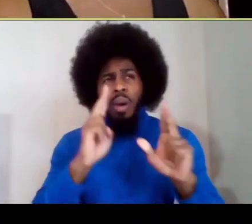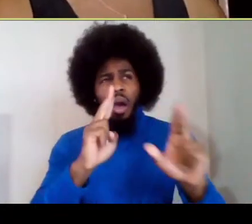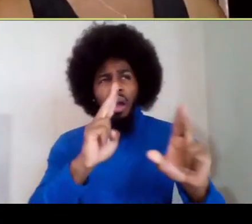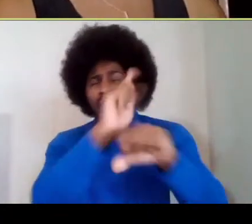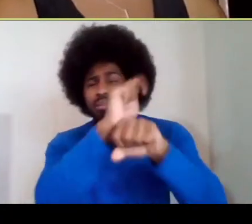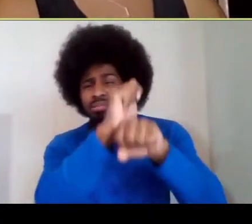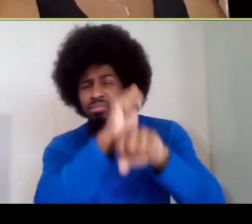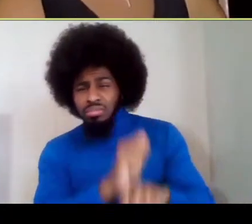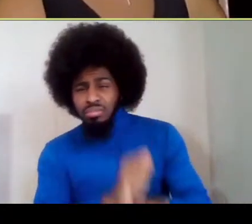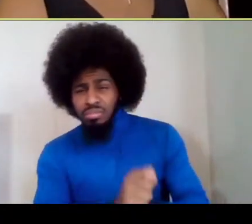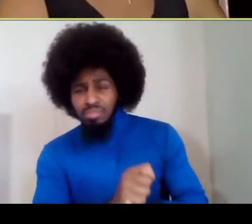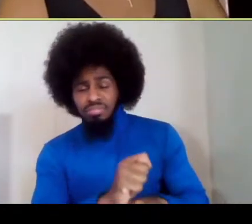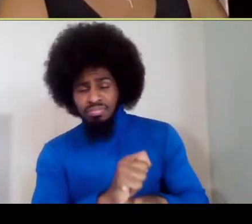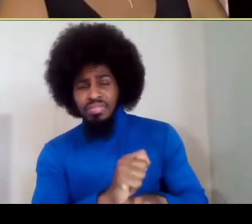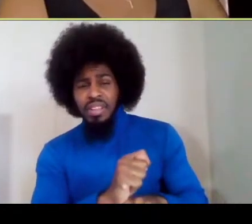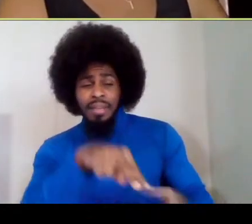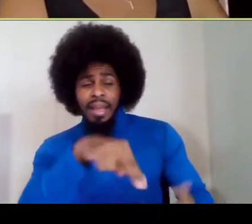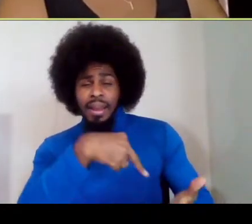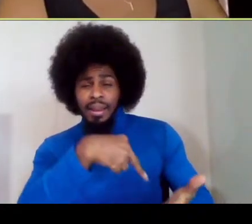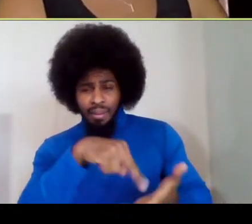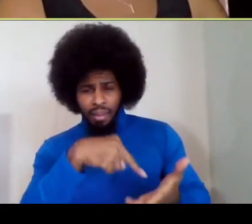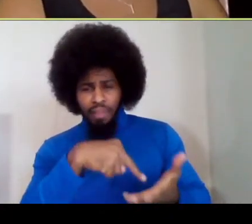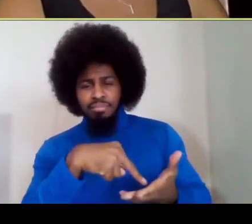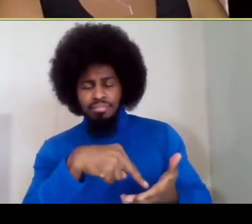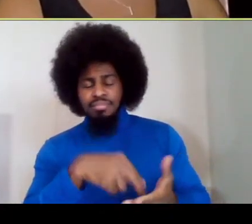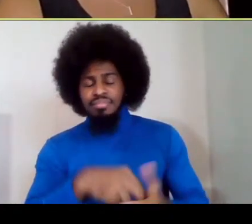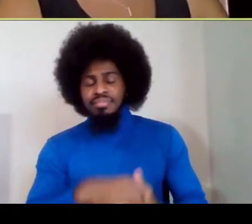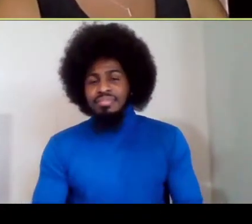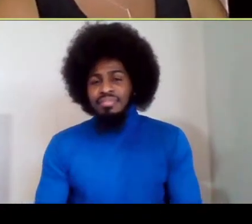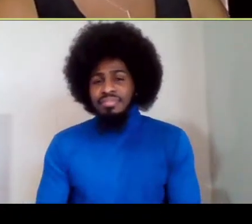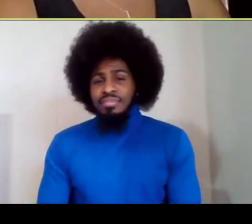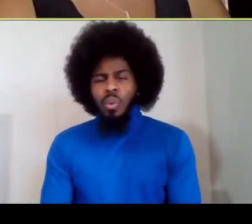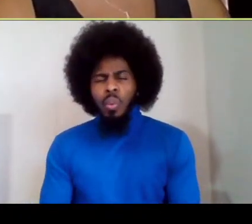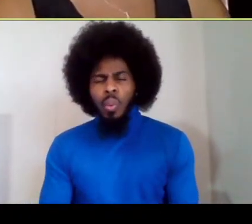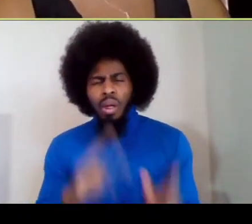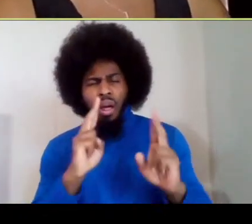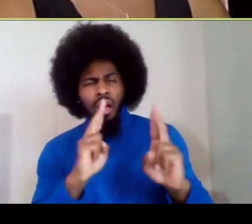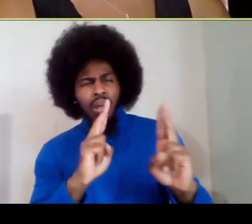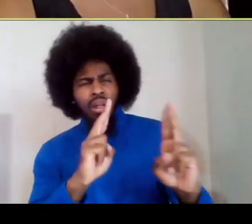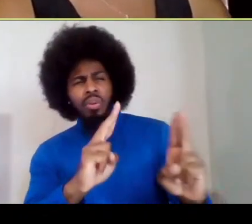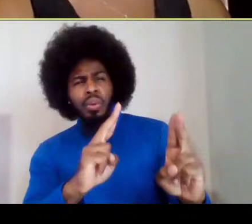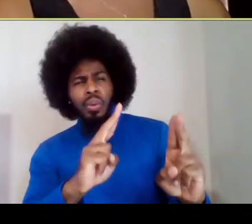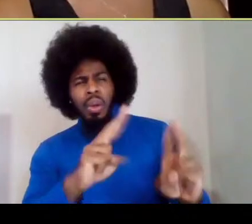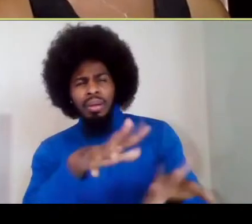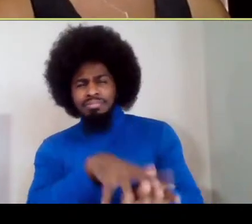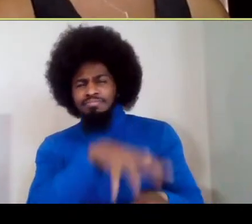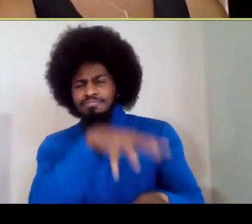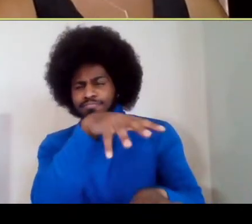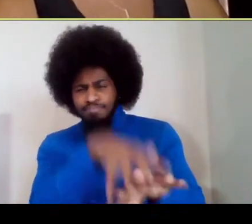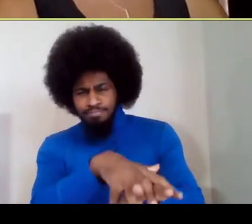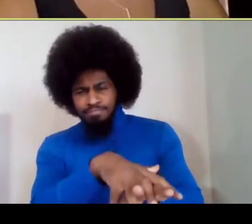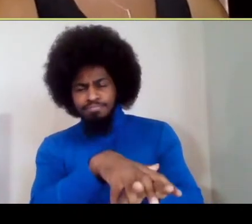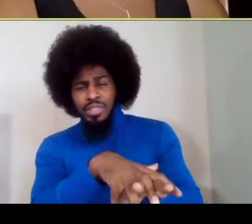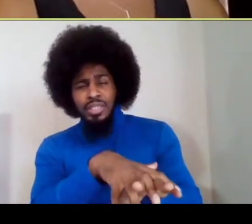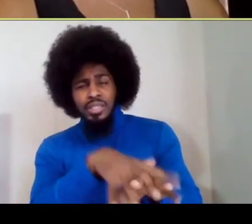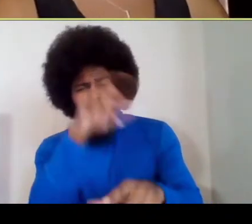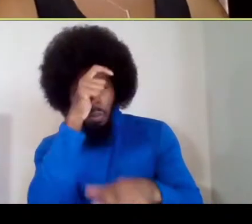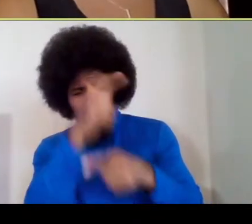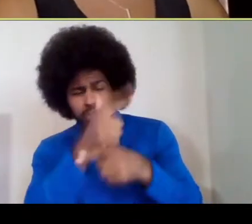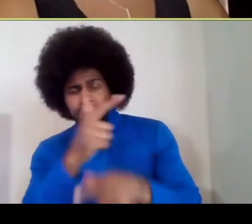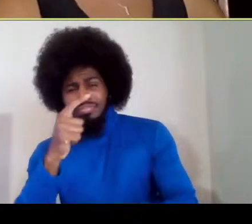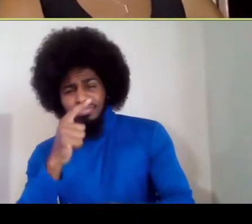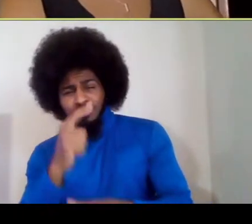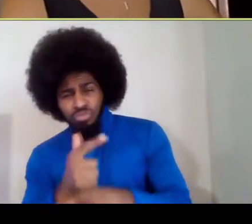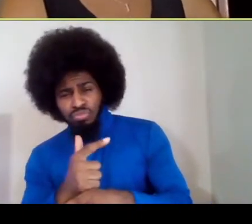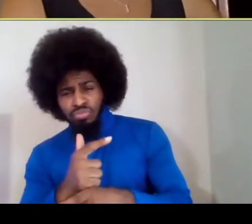in keeping with the tradition, I recognize my Indigenous brothers and sisters as a first step in moving toward action.